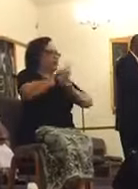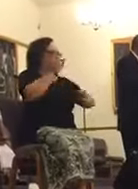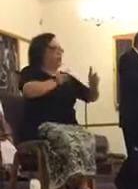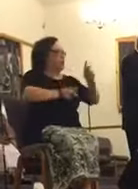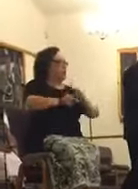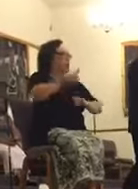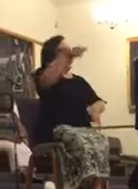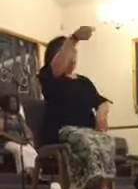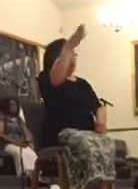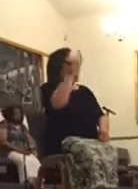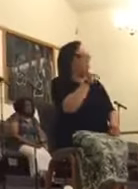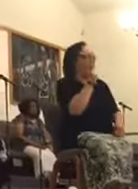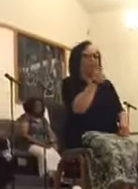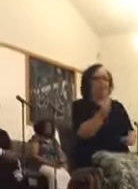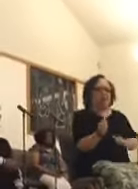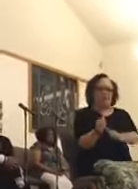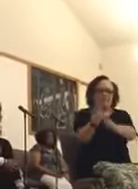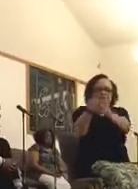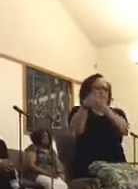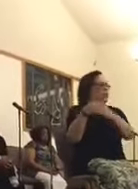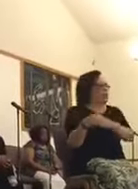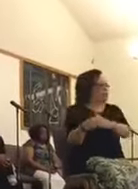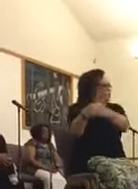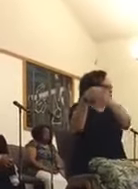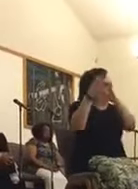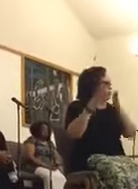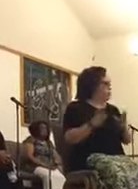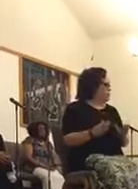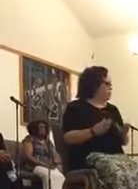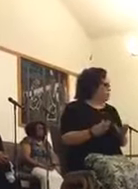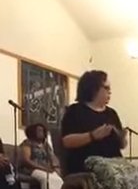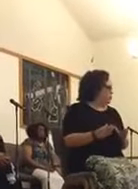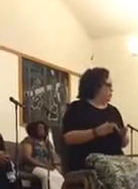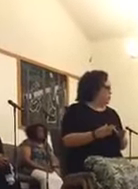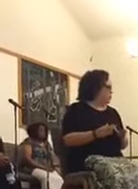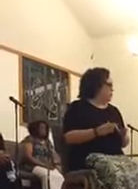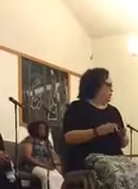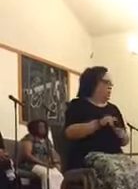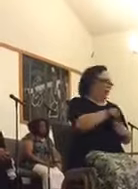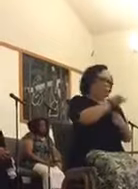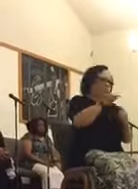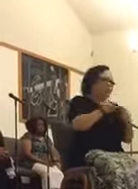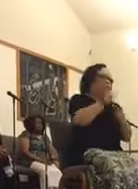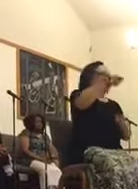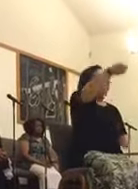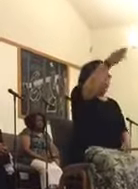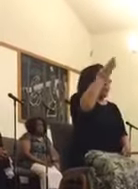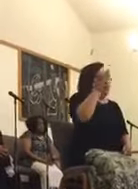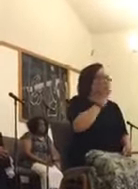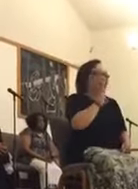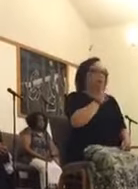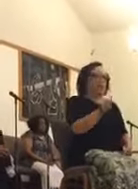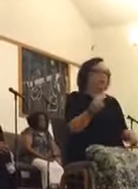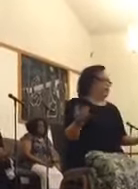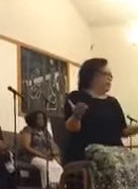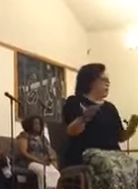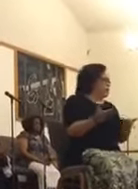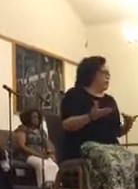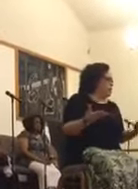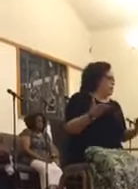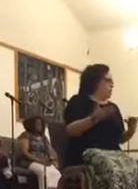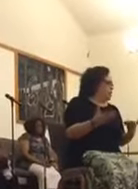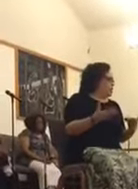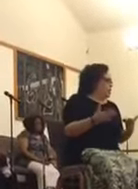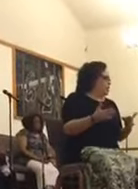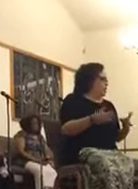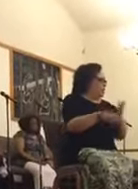Yeah. I feel God up in here. Isn't God all right? Regardless of how dangerous the ministry gets,